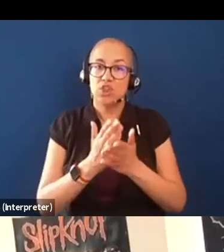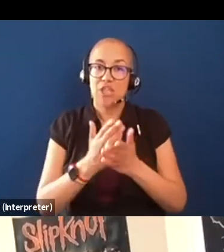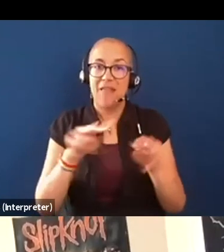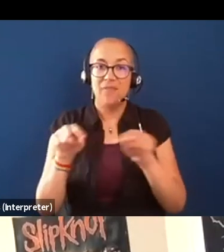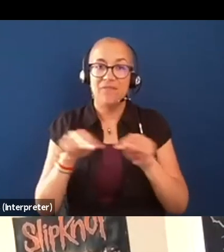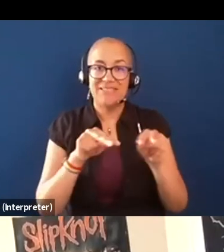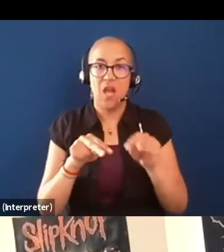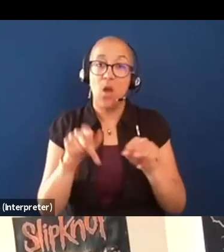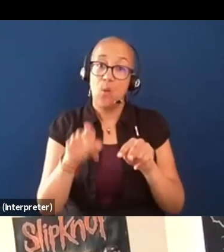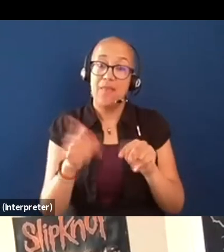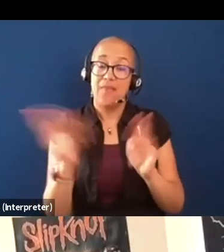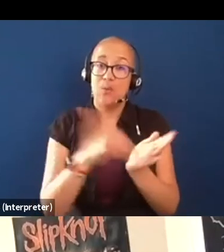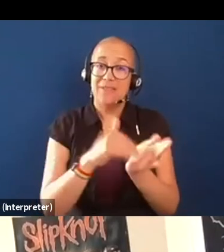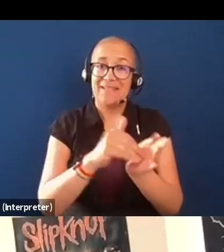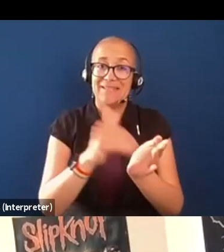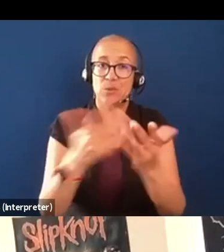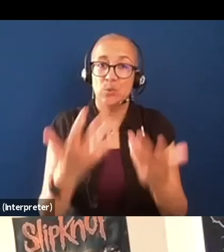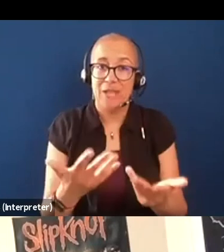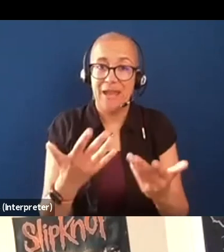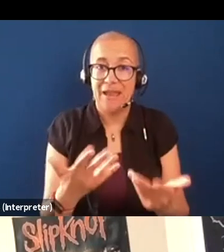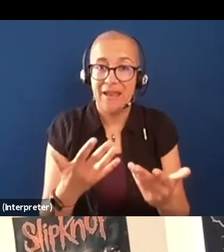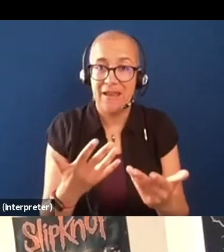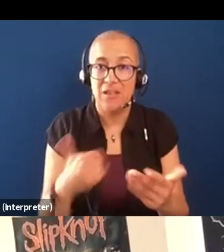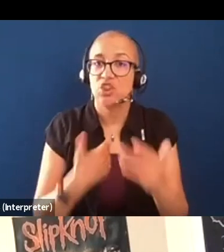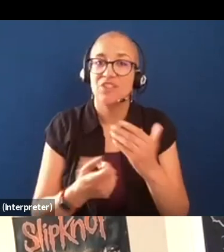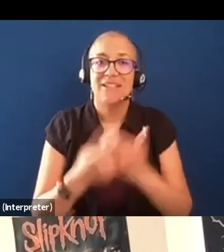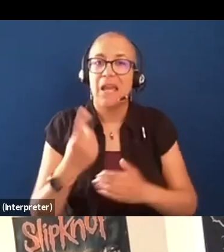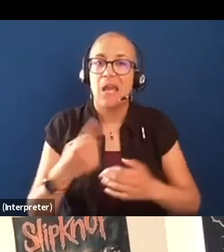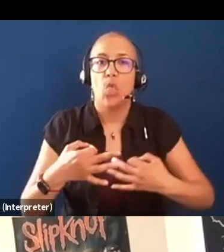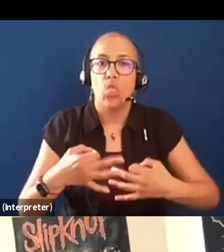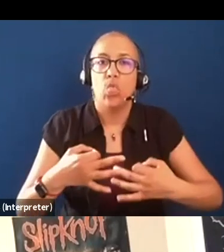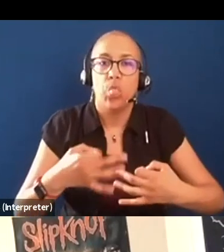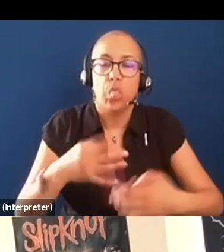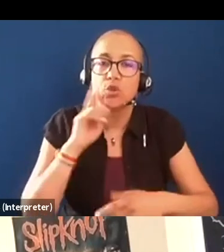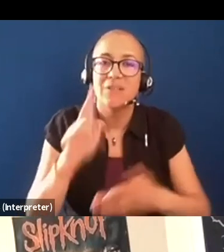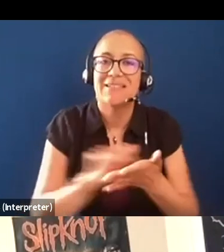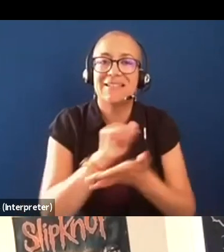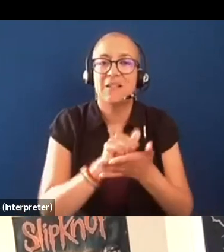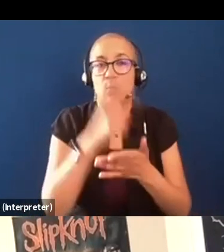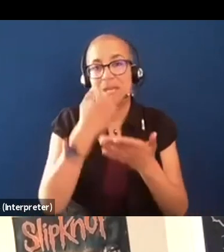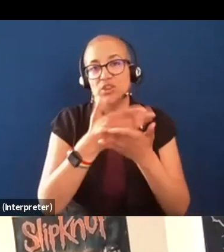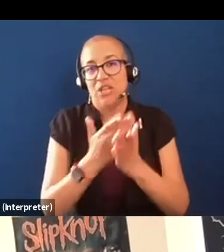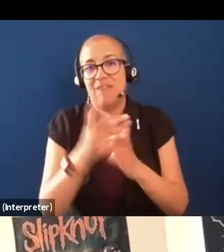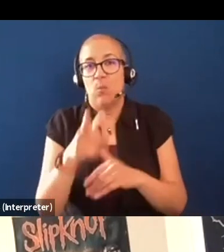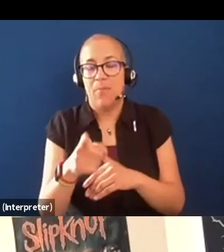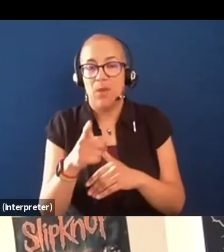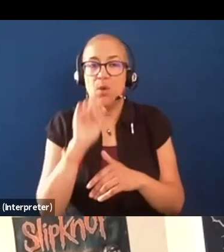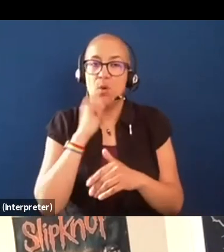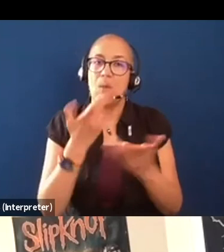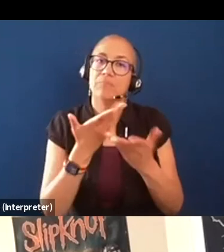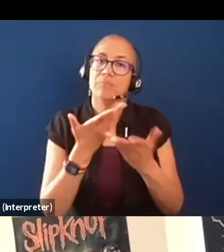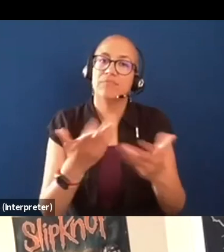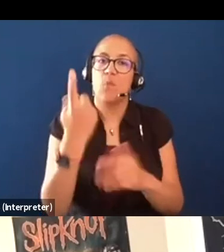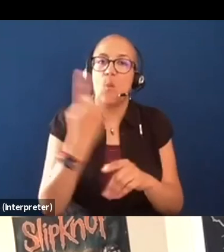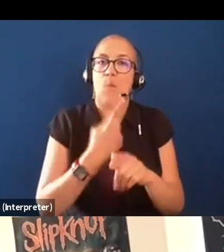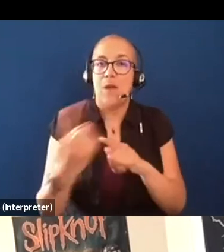that attended today, just in case you had any lags there, that we can share that with you and have that up for a week or so